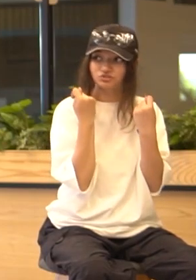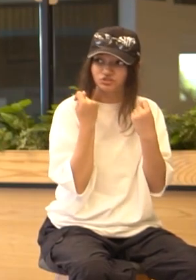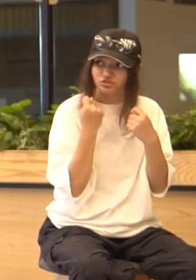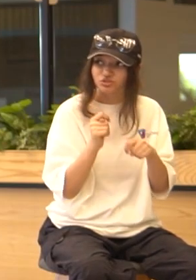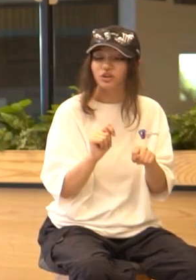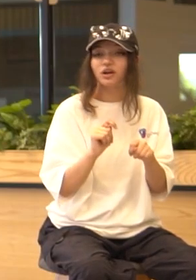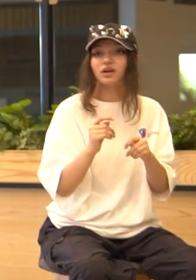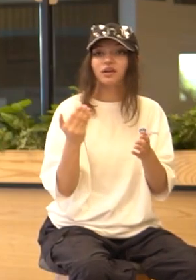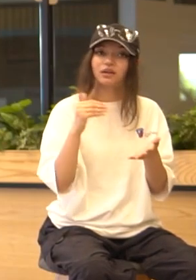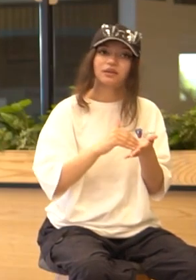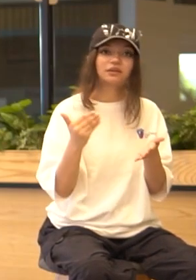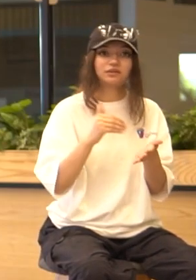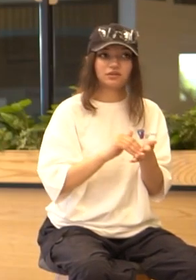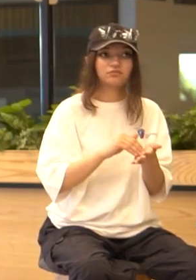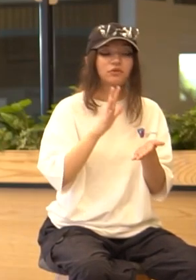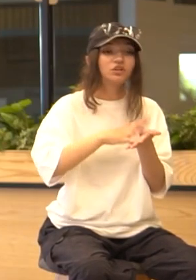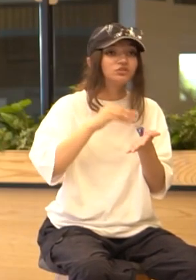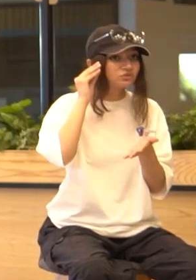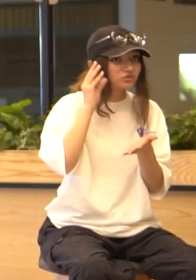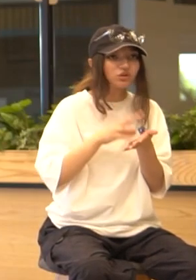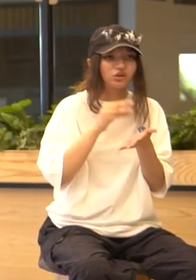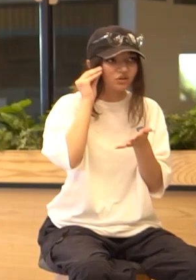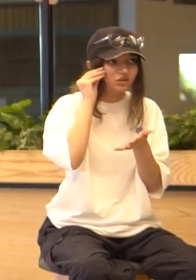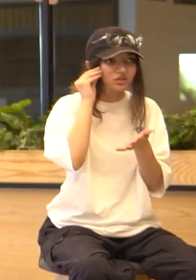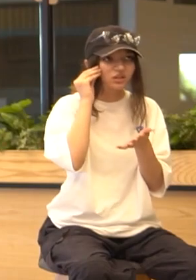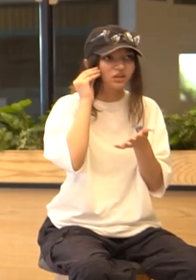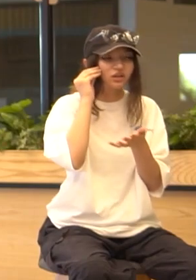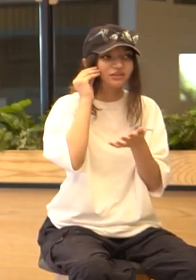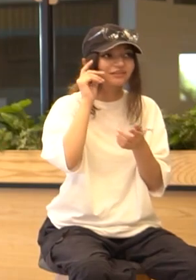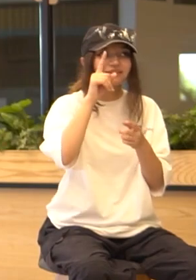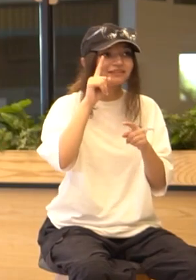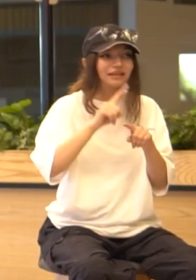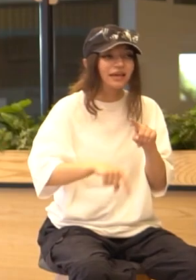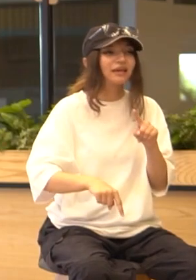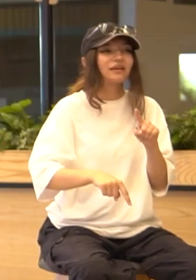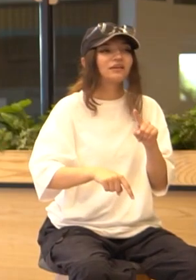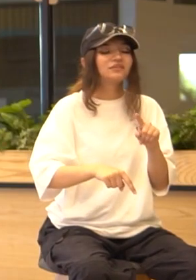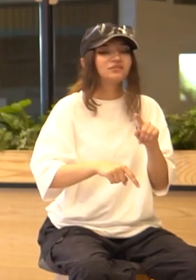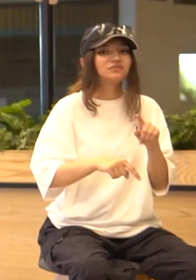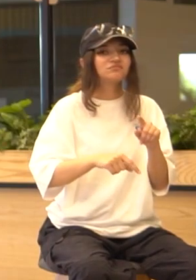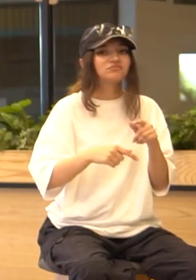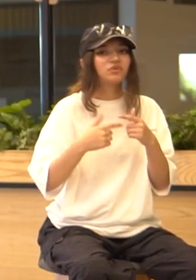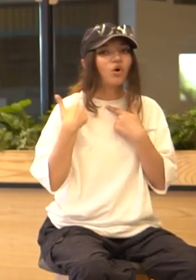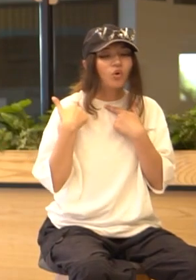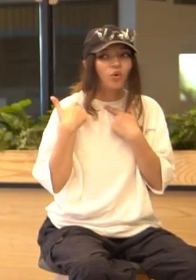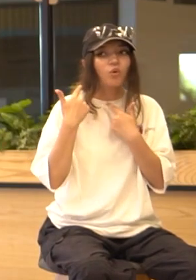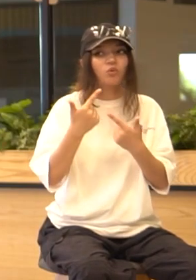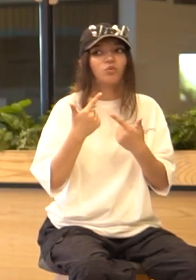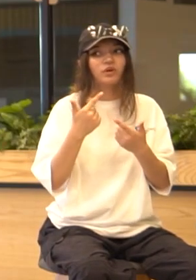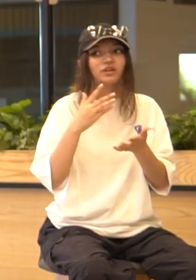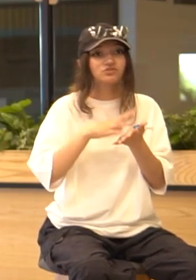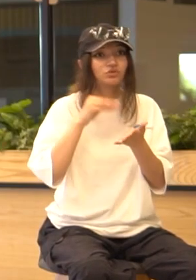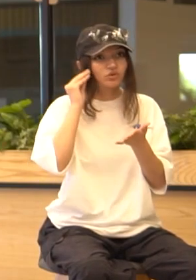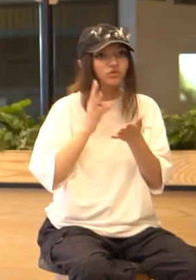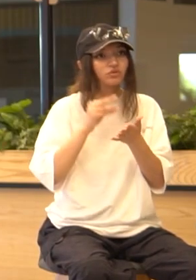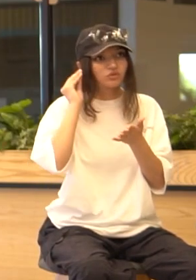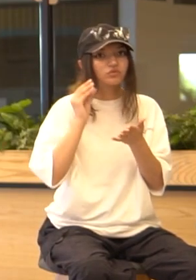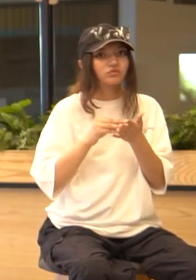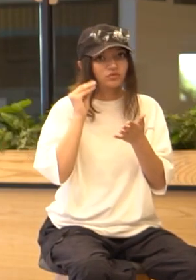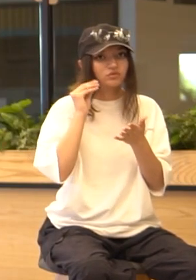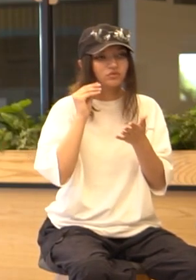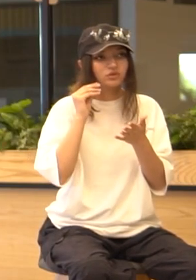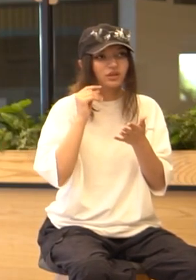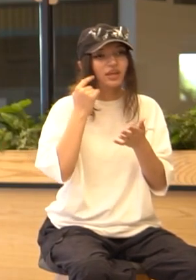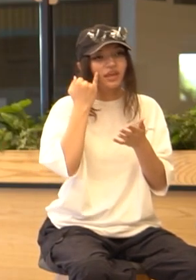also not directly proportional, right? It will not only happen for that particular instance. You will not just learn the same